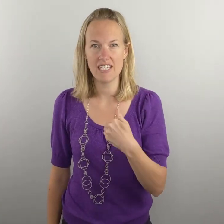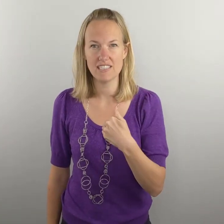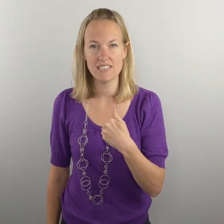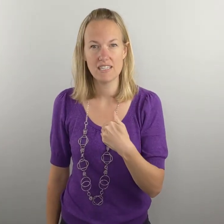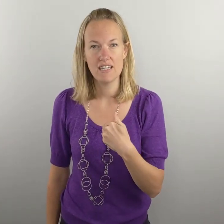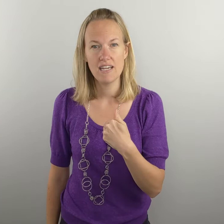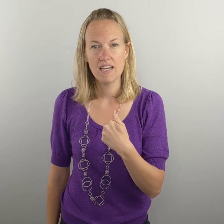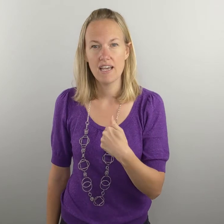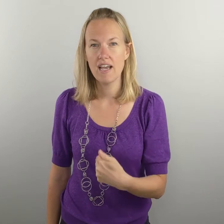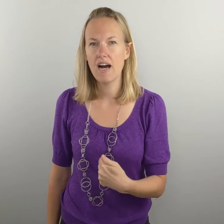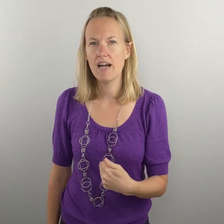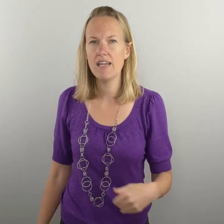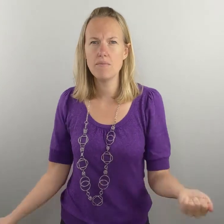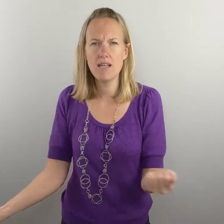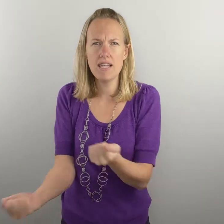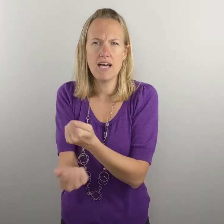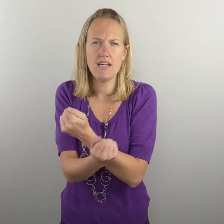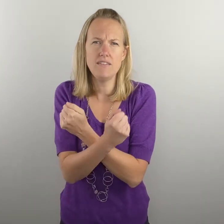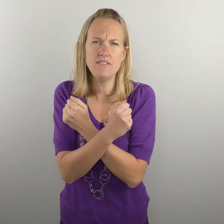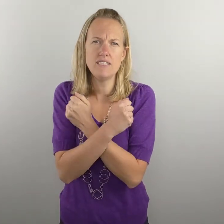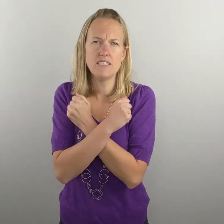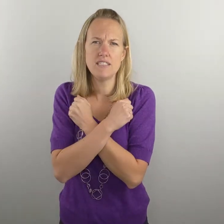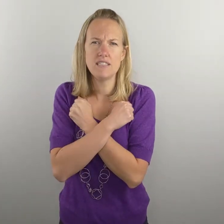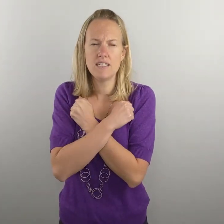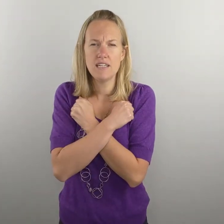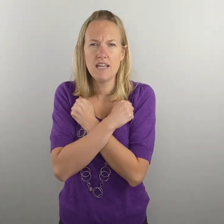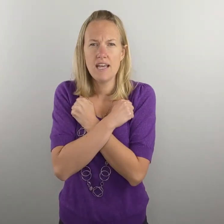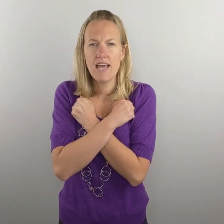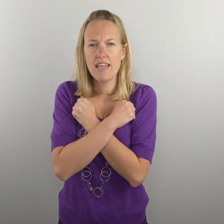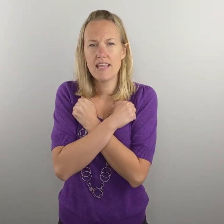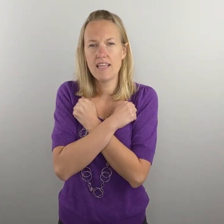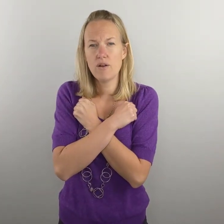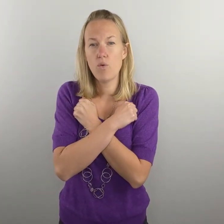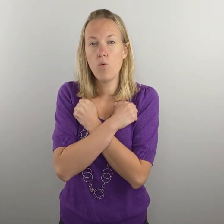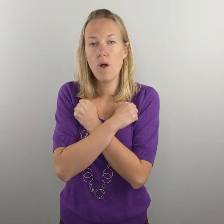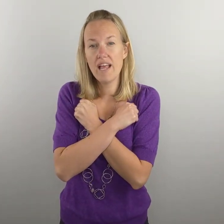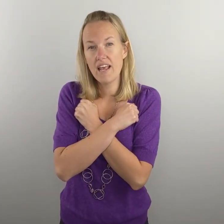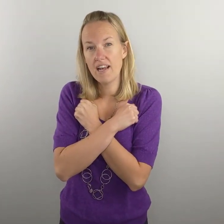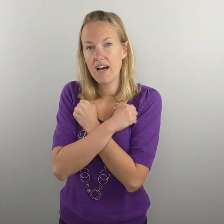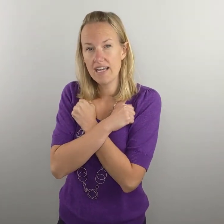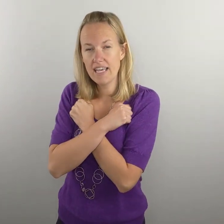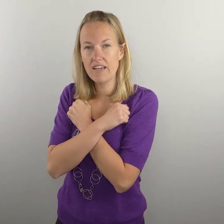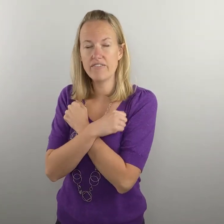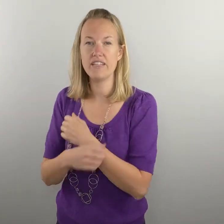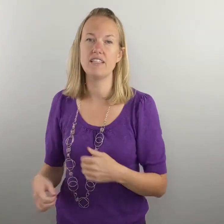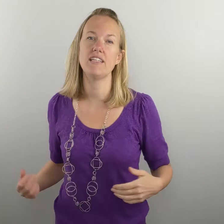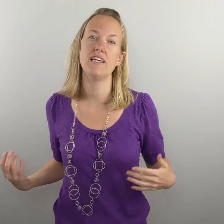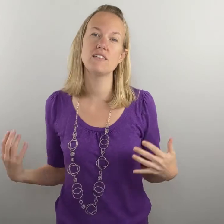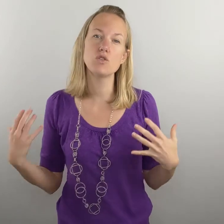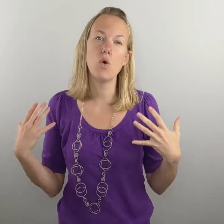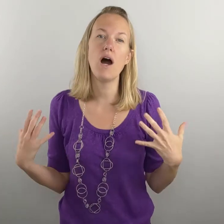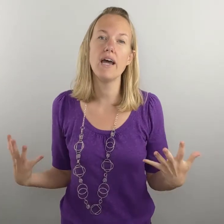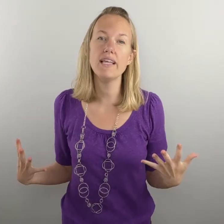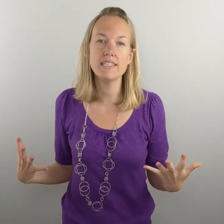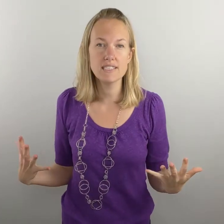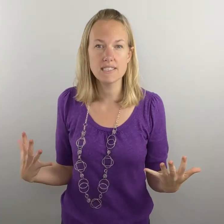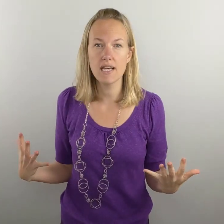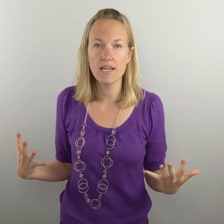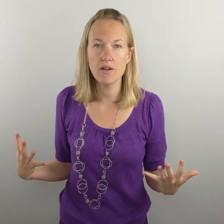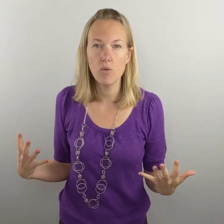chest. Okay, I am loved. And then when, I can't feel a thing. So I like to sign